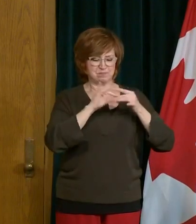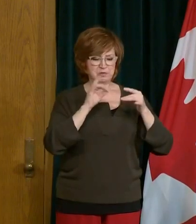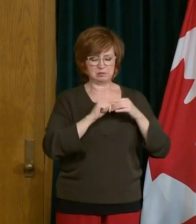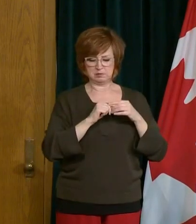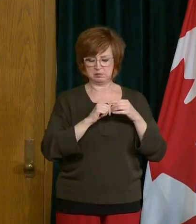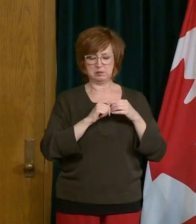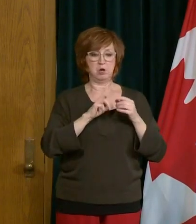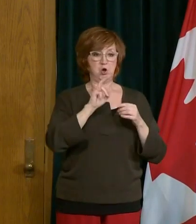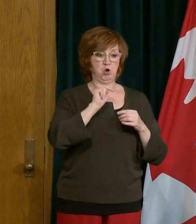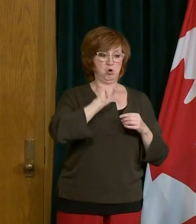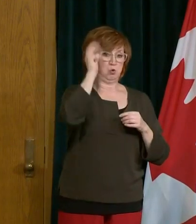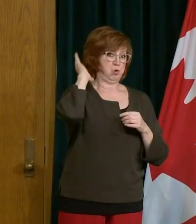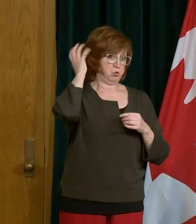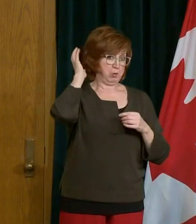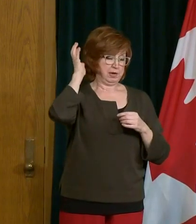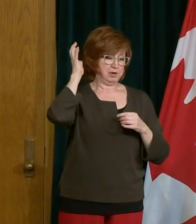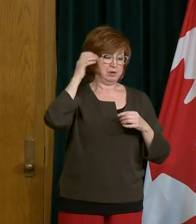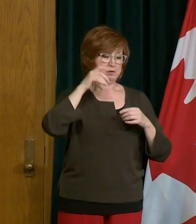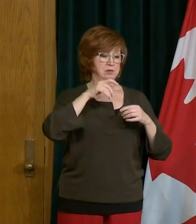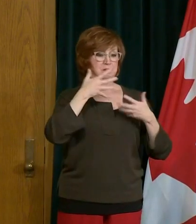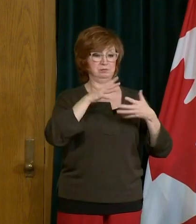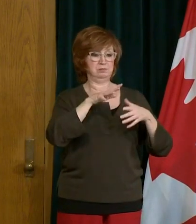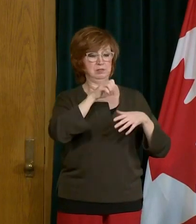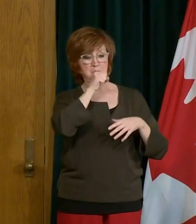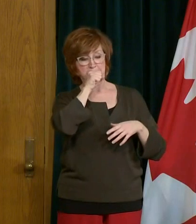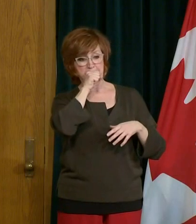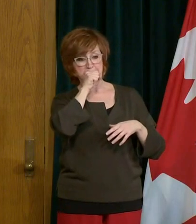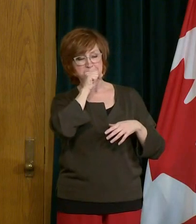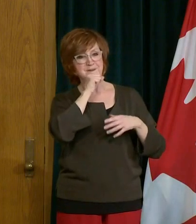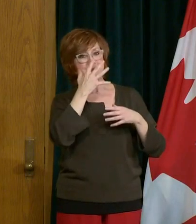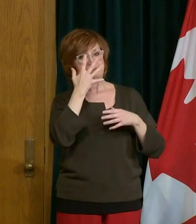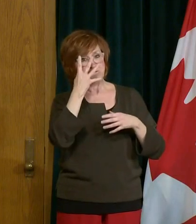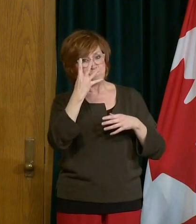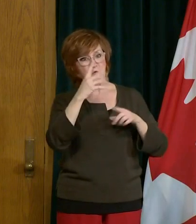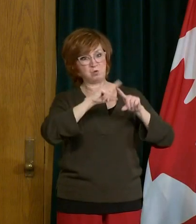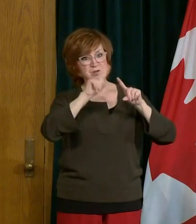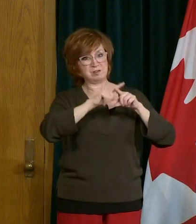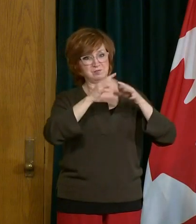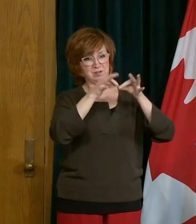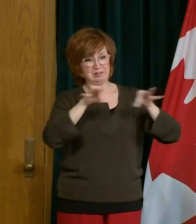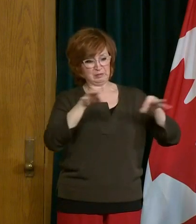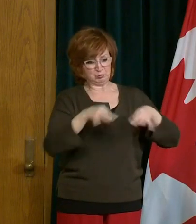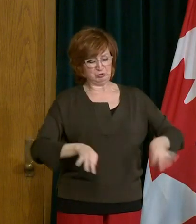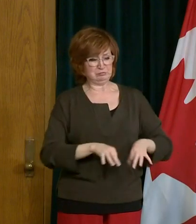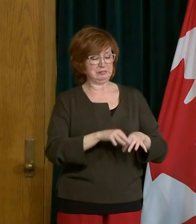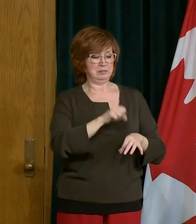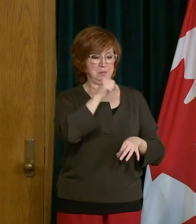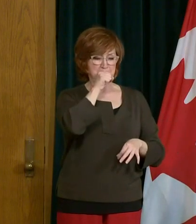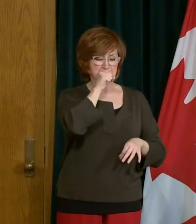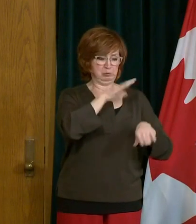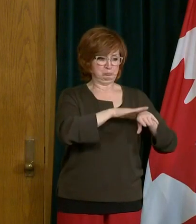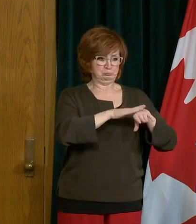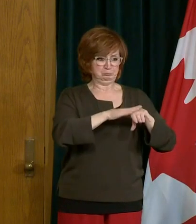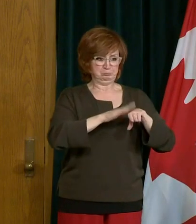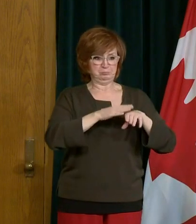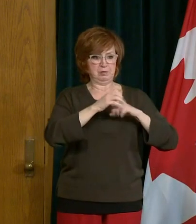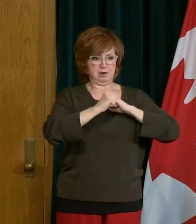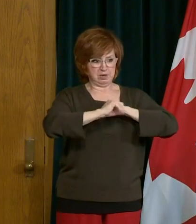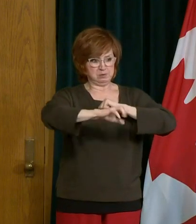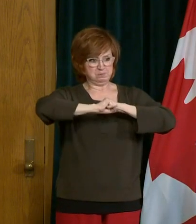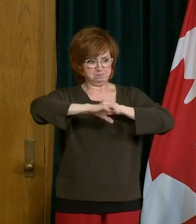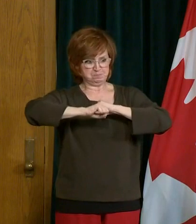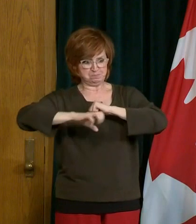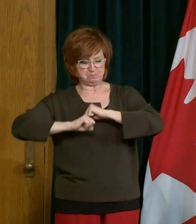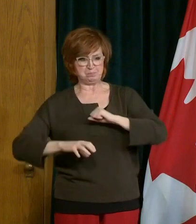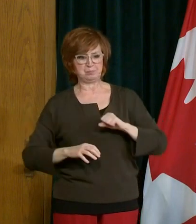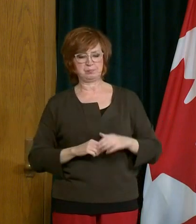the northern radio channels in 4 separate languages to communicate to people of all ages the opportunities that they have and